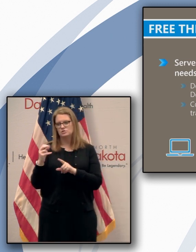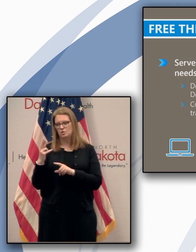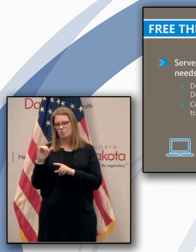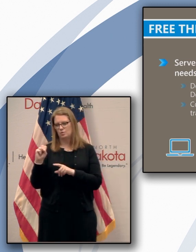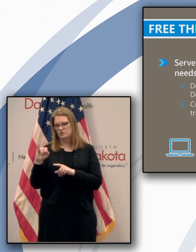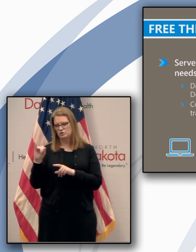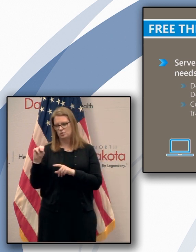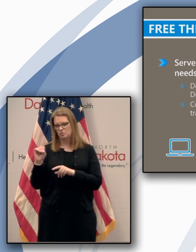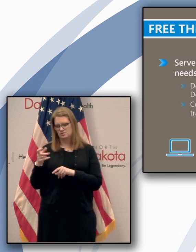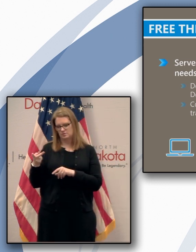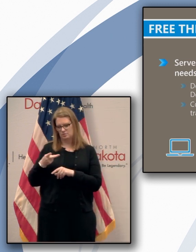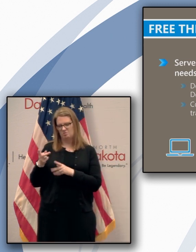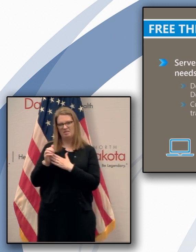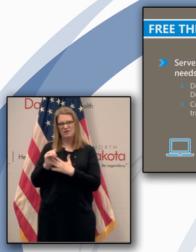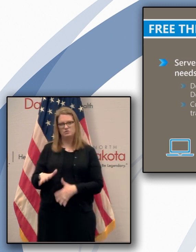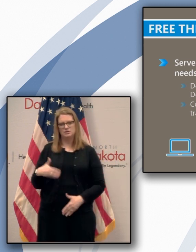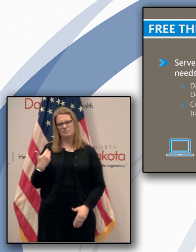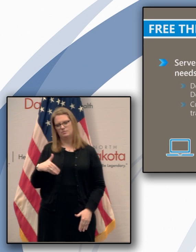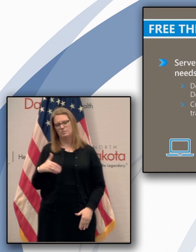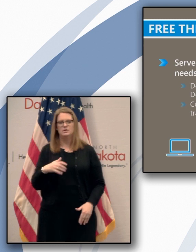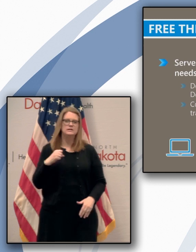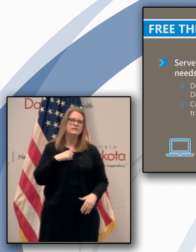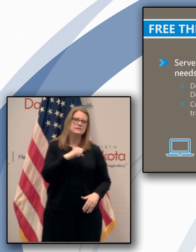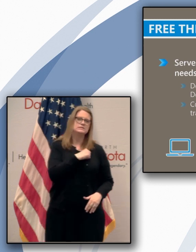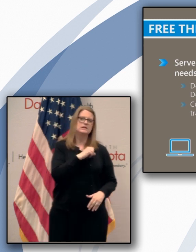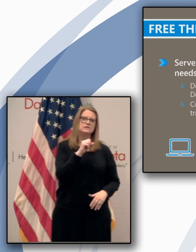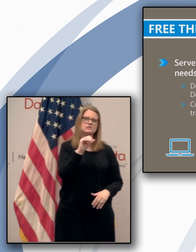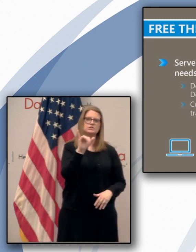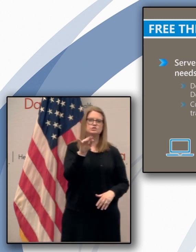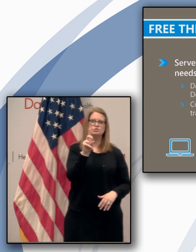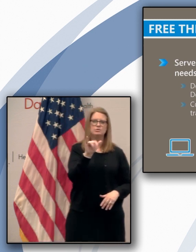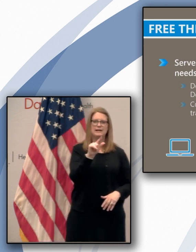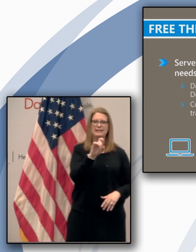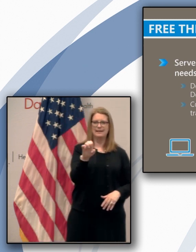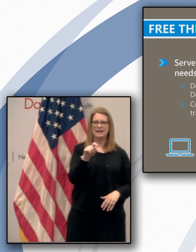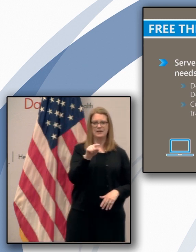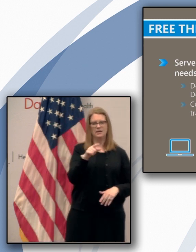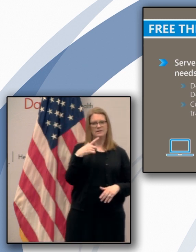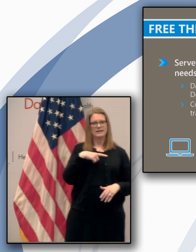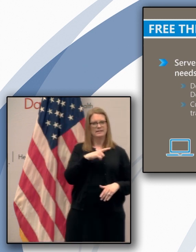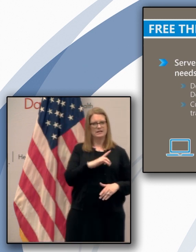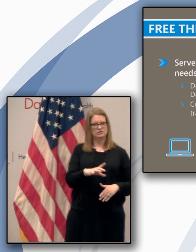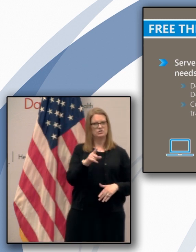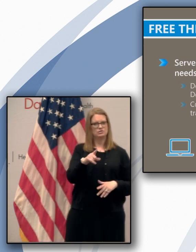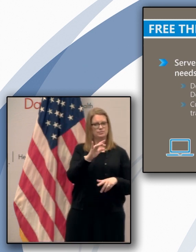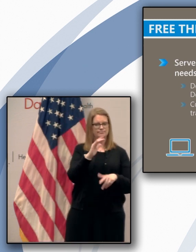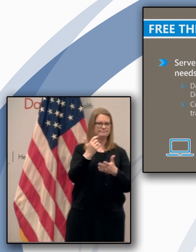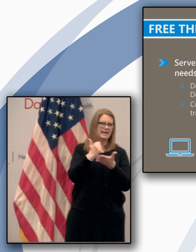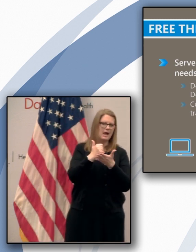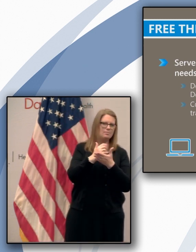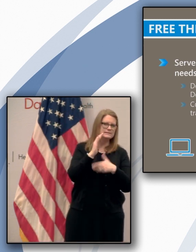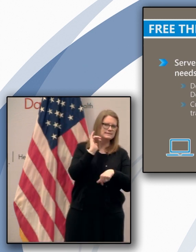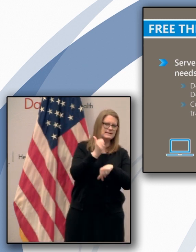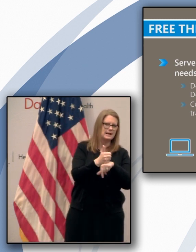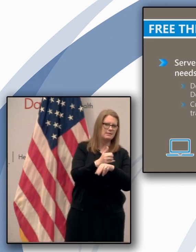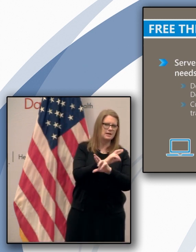leadership. I want to thank Senator Judy Lee and others in the legislature who also helped pioneer this. I want to thank